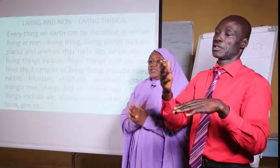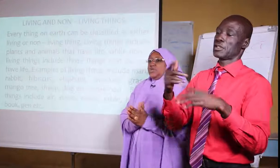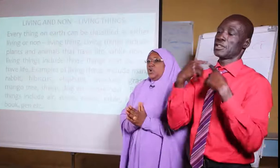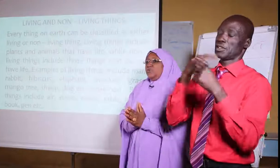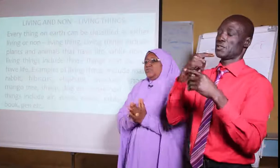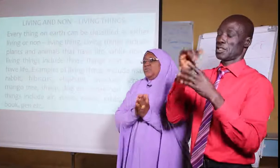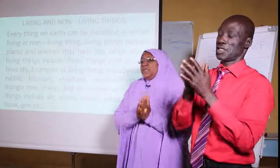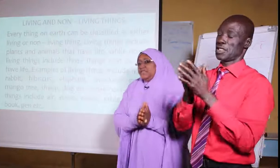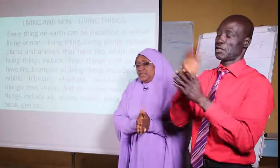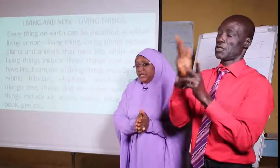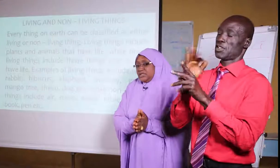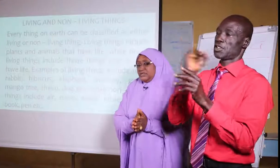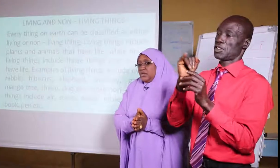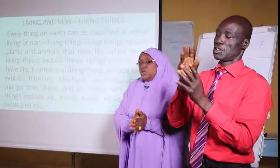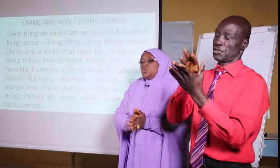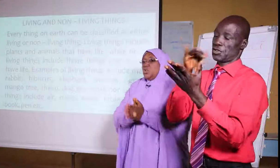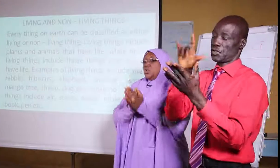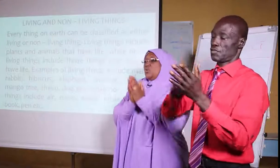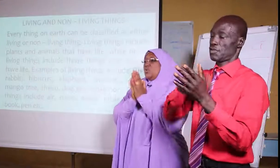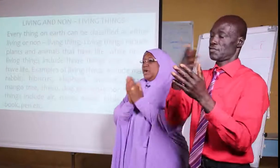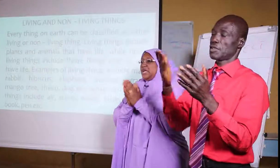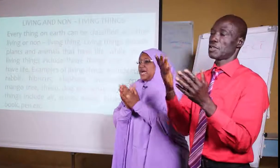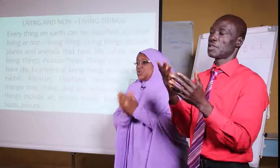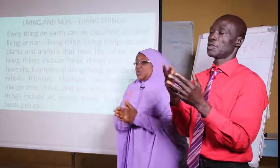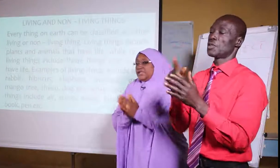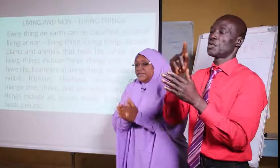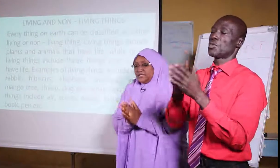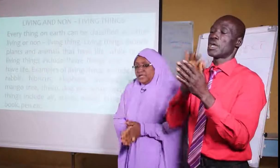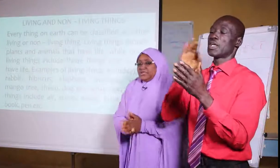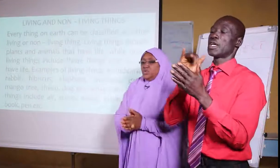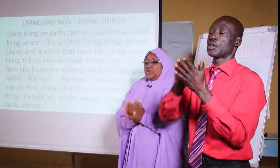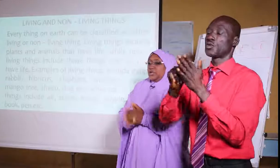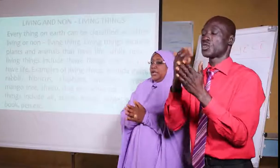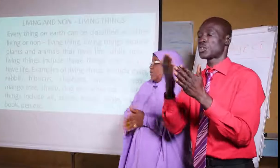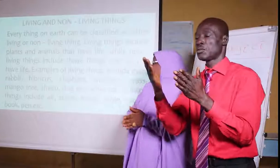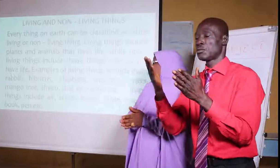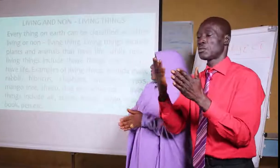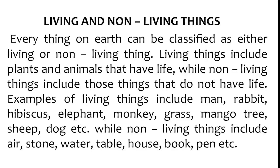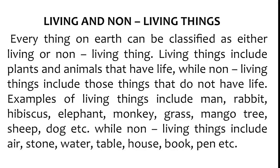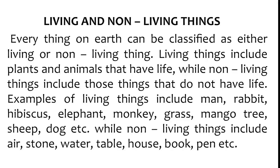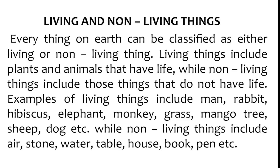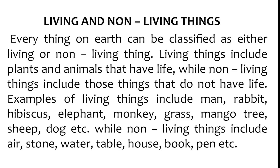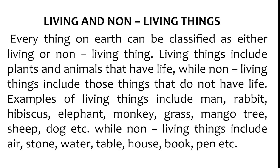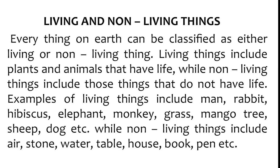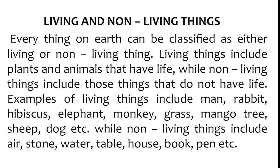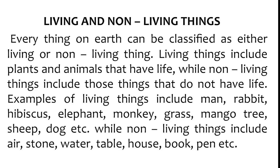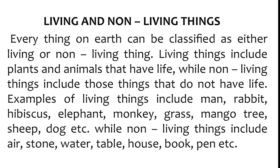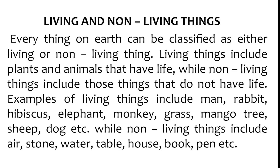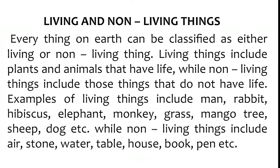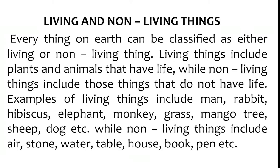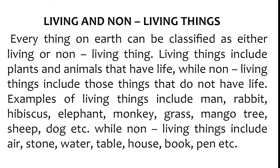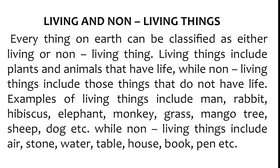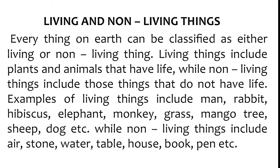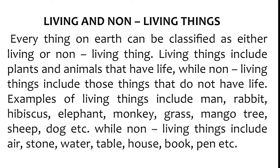biology is the study of living things. So what are those living things we are talking about? Everything on